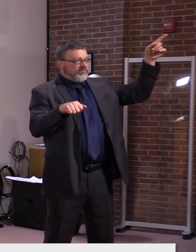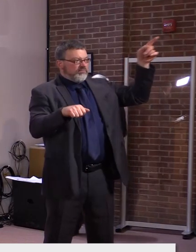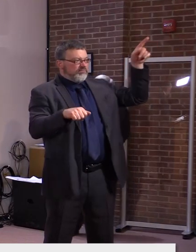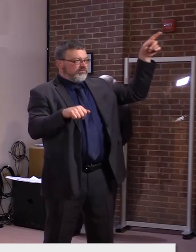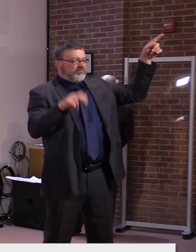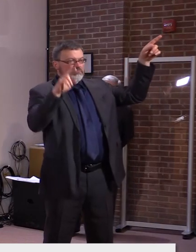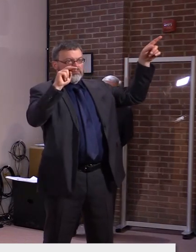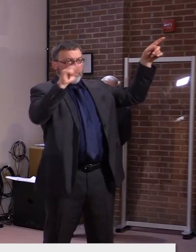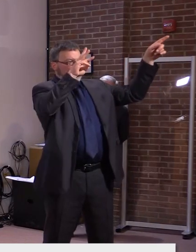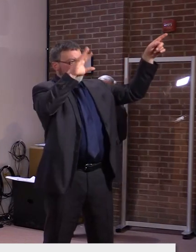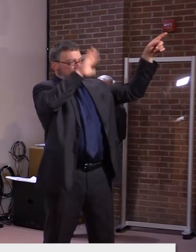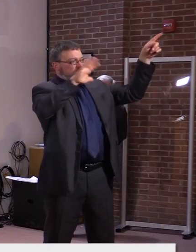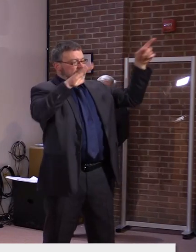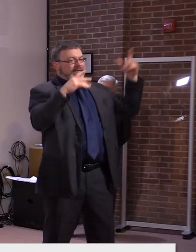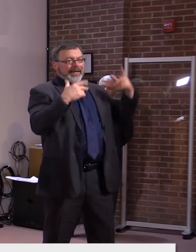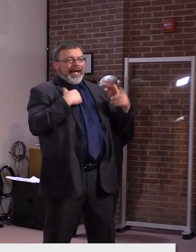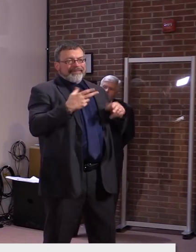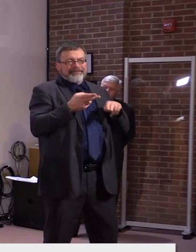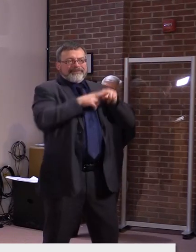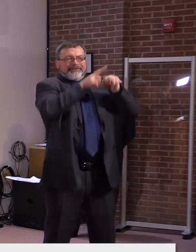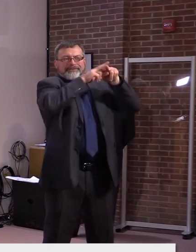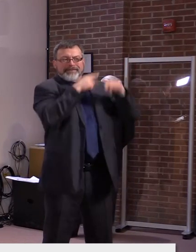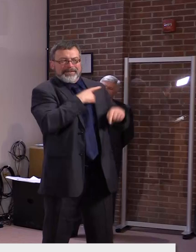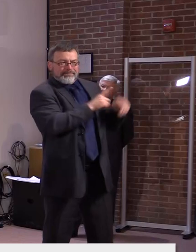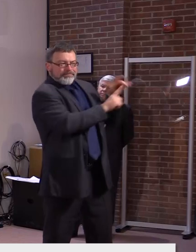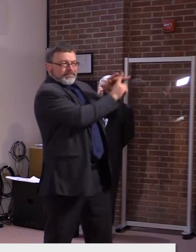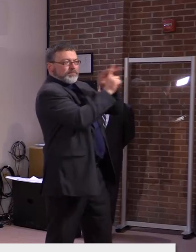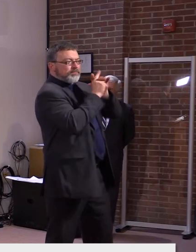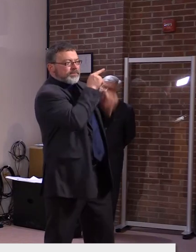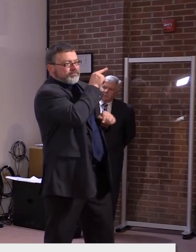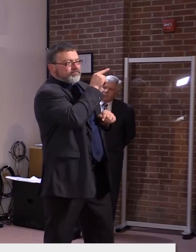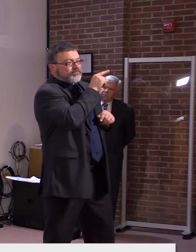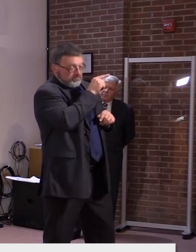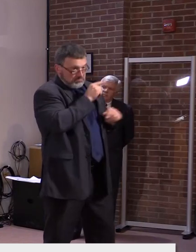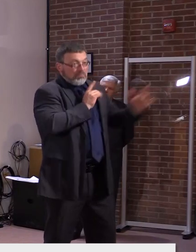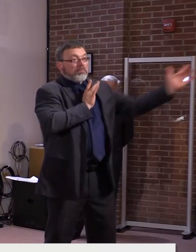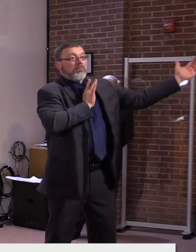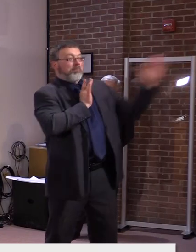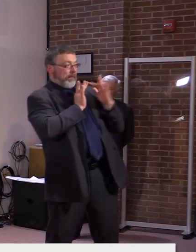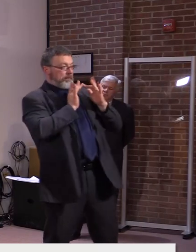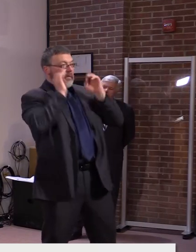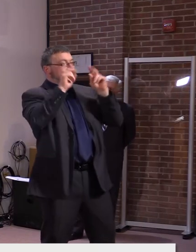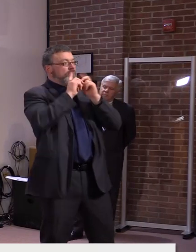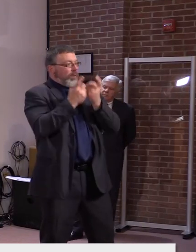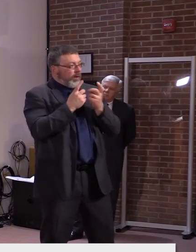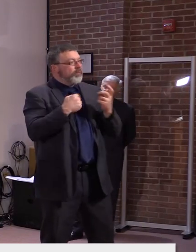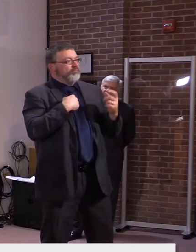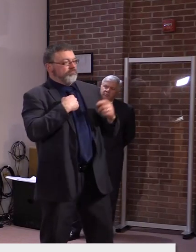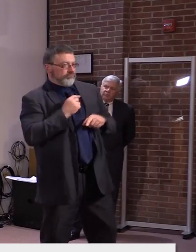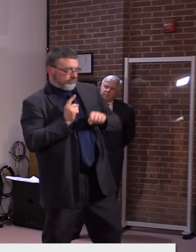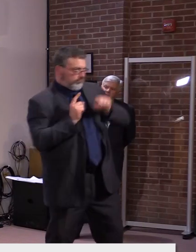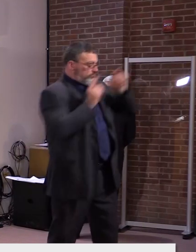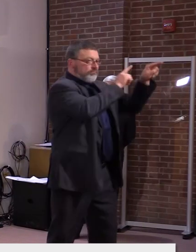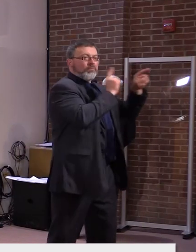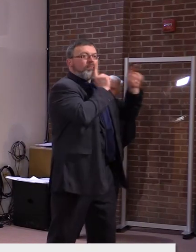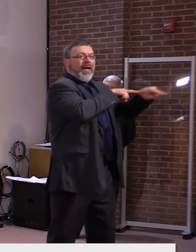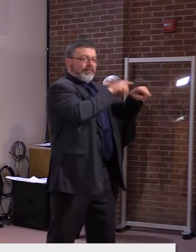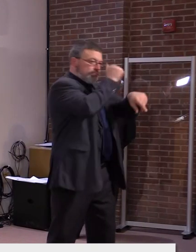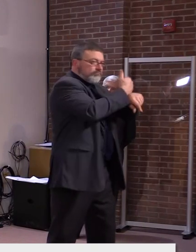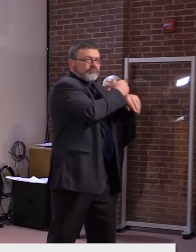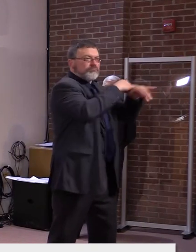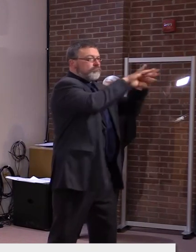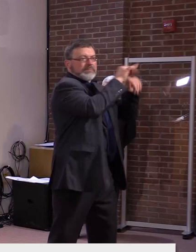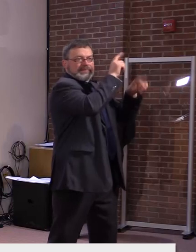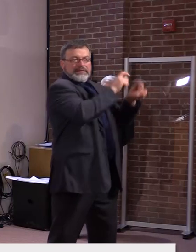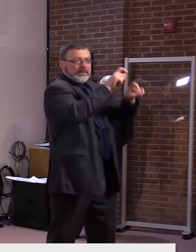St. Albans Town School. The superintendent reached out to us and asked if we could deploy Test to Stay quickly for them. We were